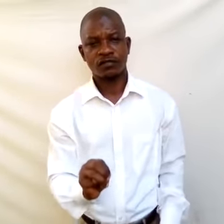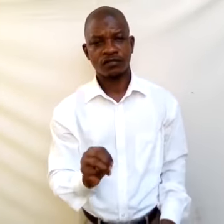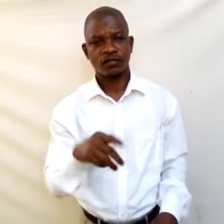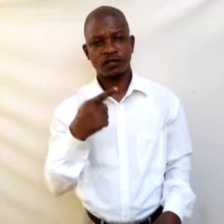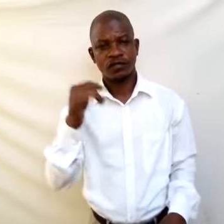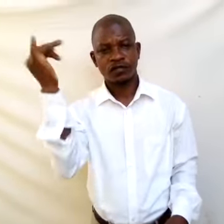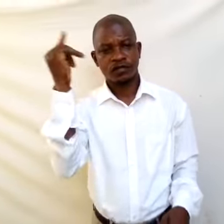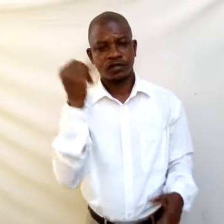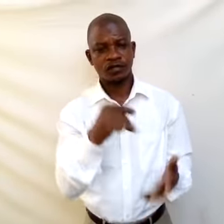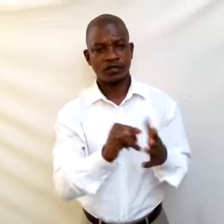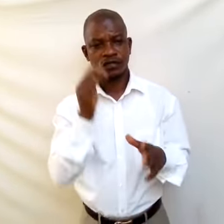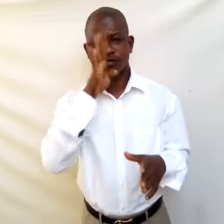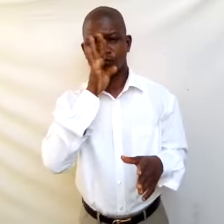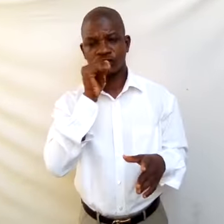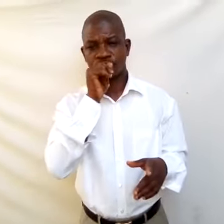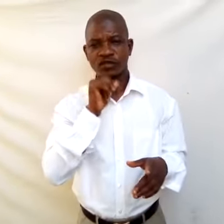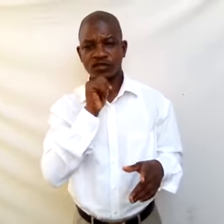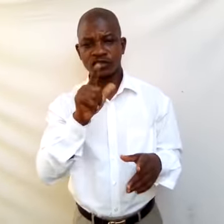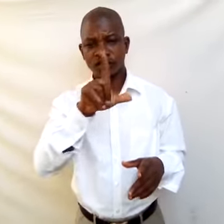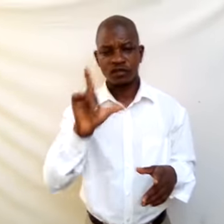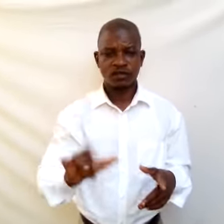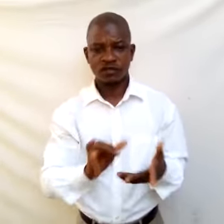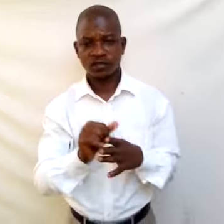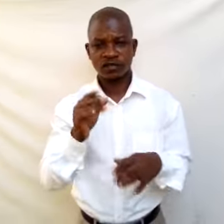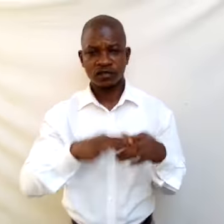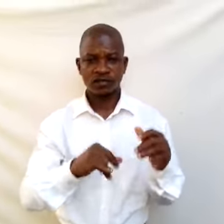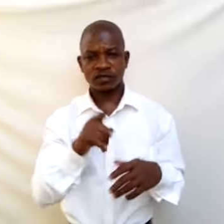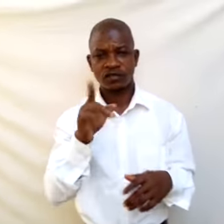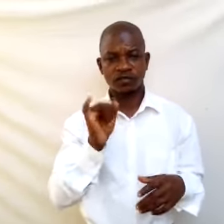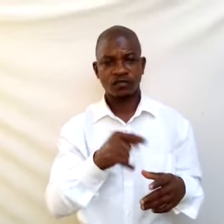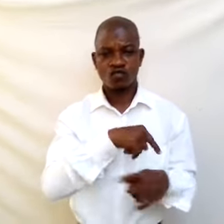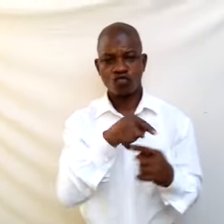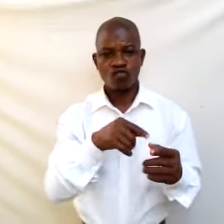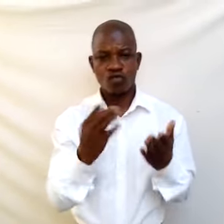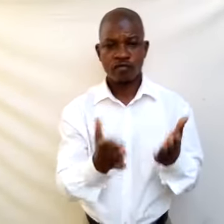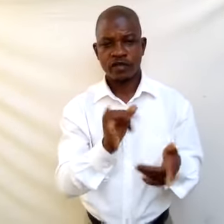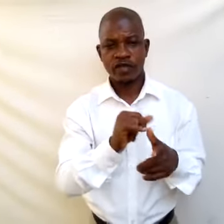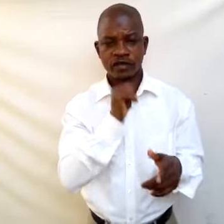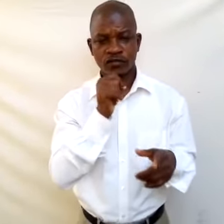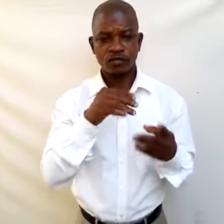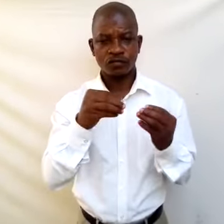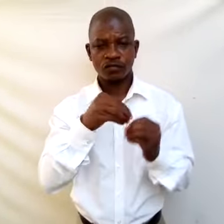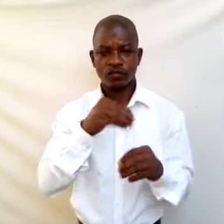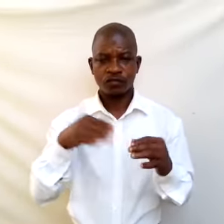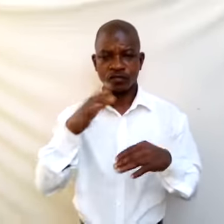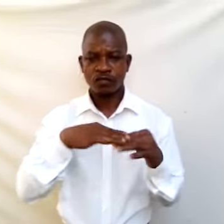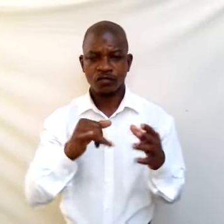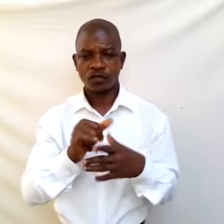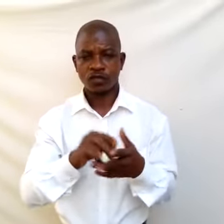diagram should not be less than 6 centimeters when measured and not be more than 8 centimeters when